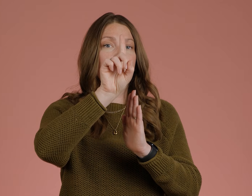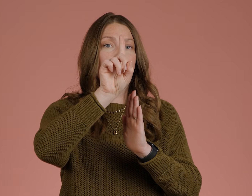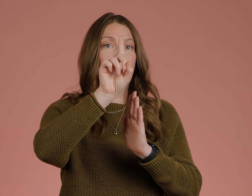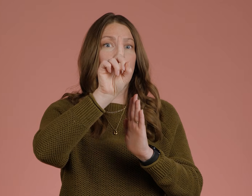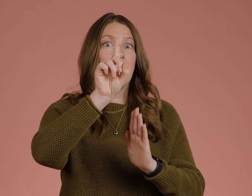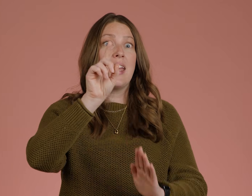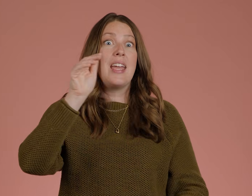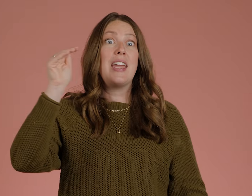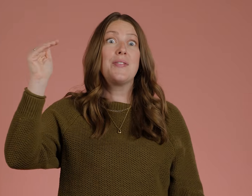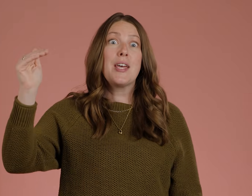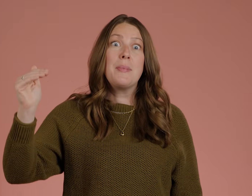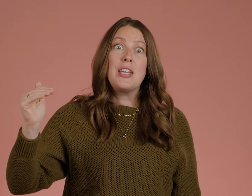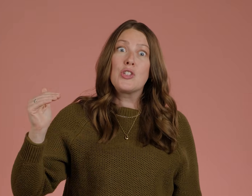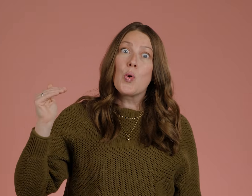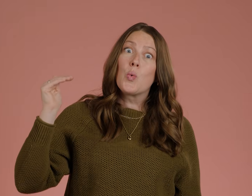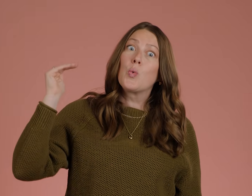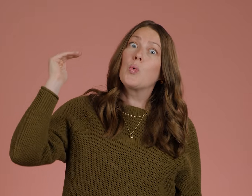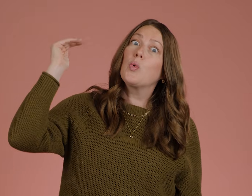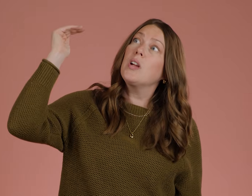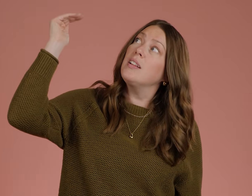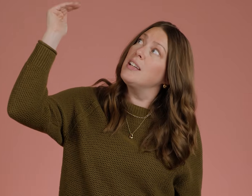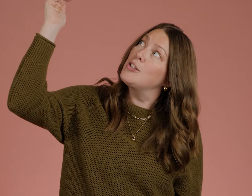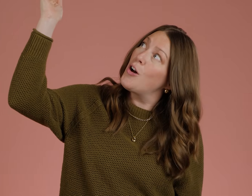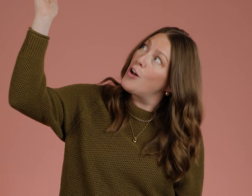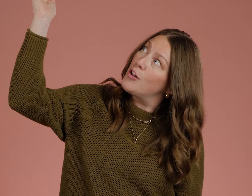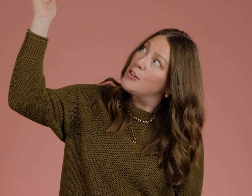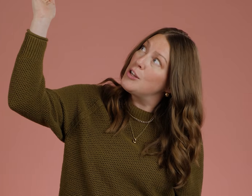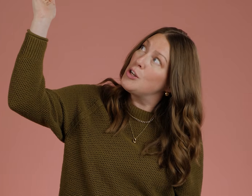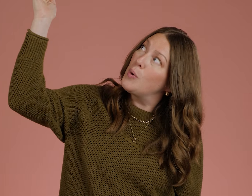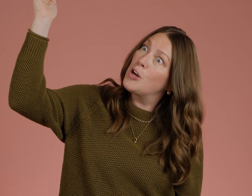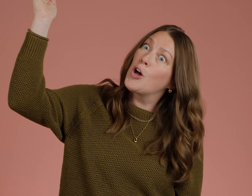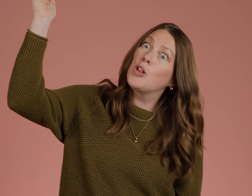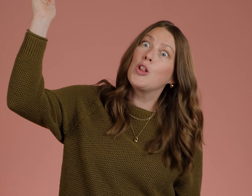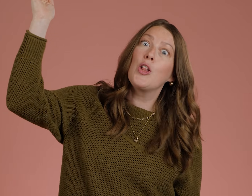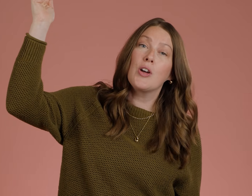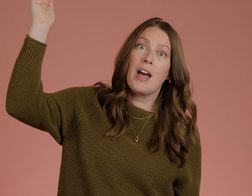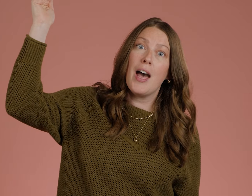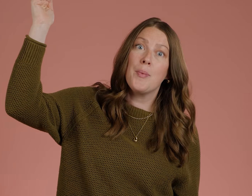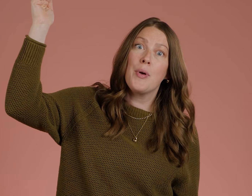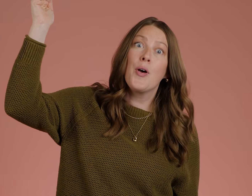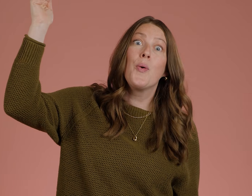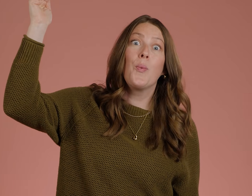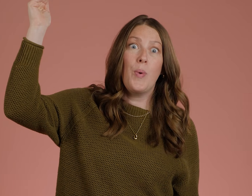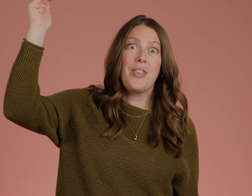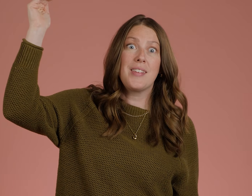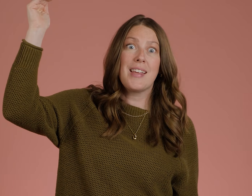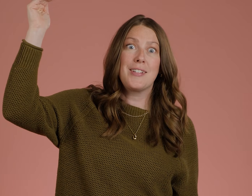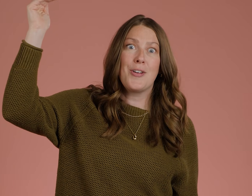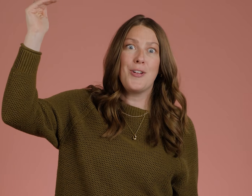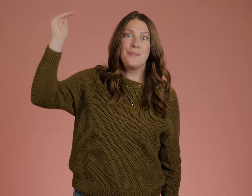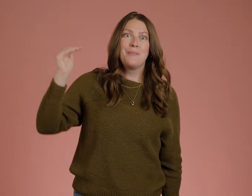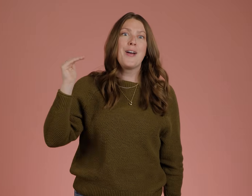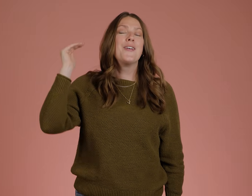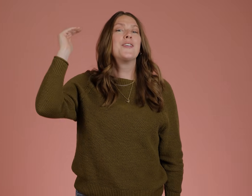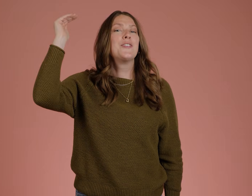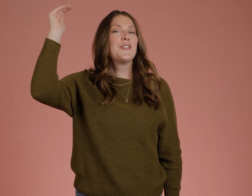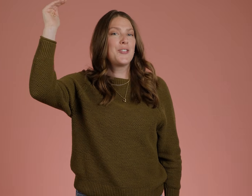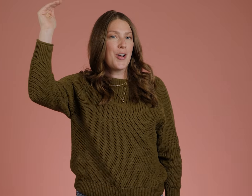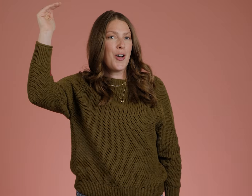up. If somebody is really tall, then you would look up with the sign tall.